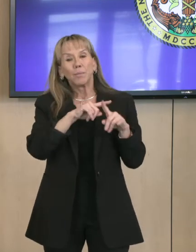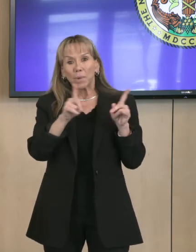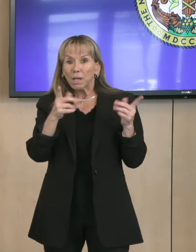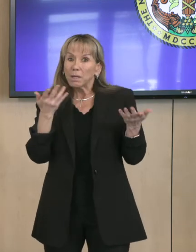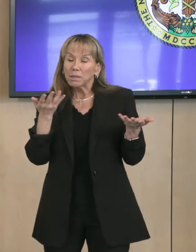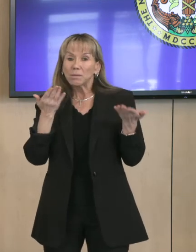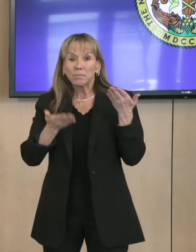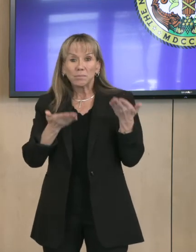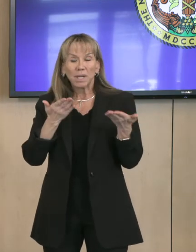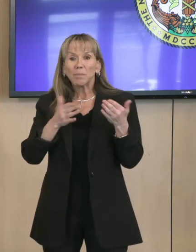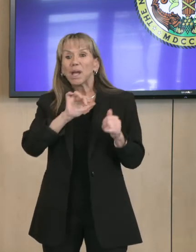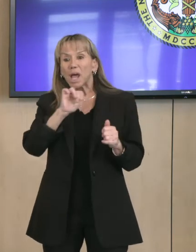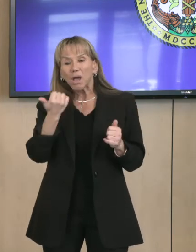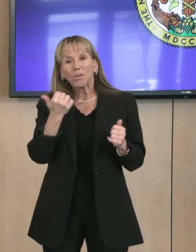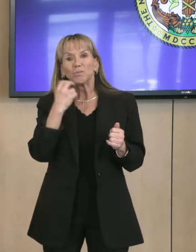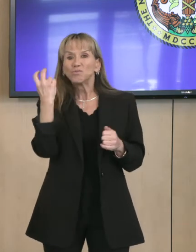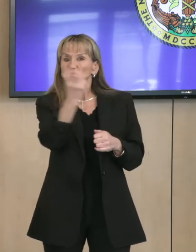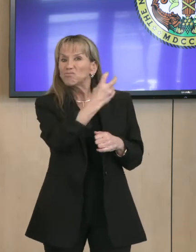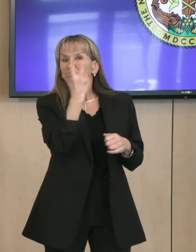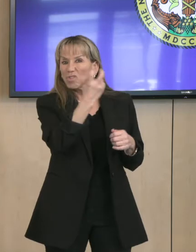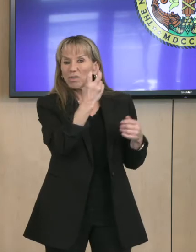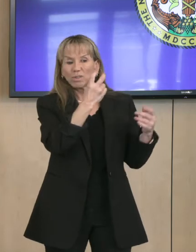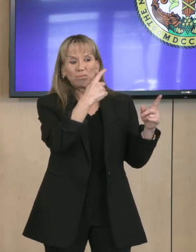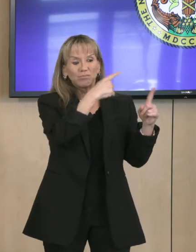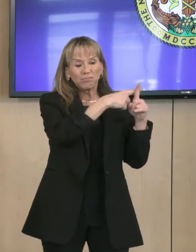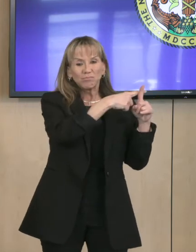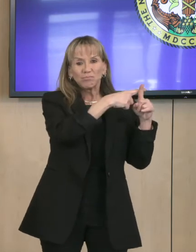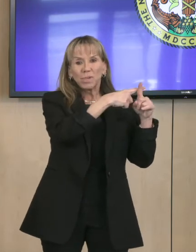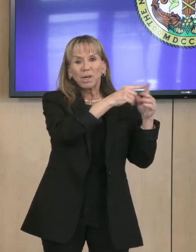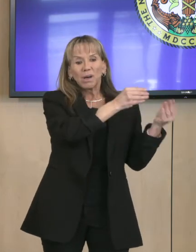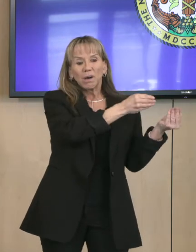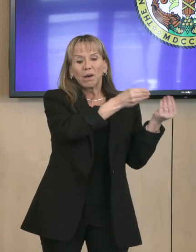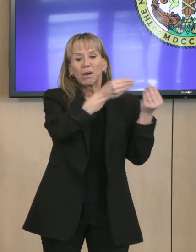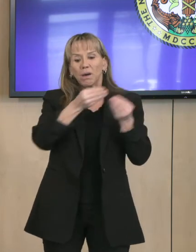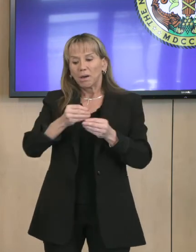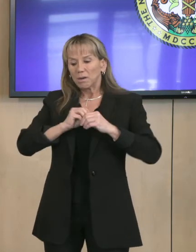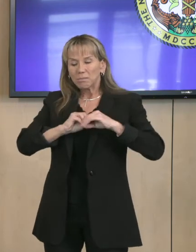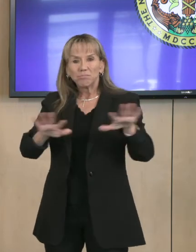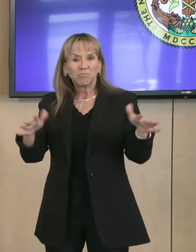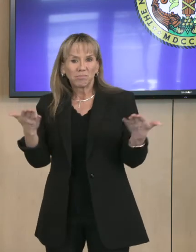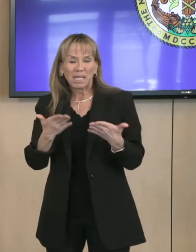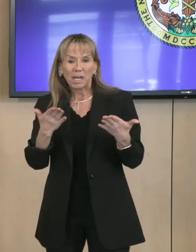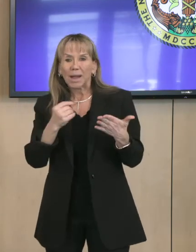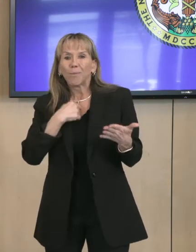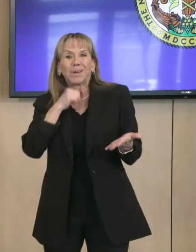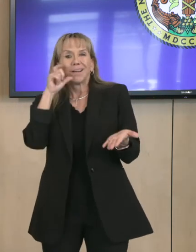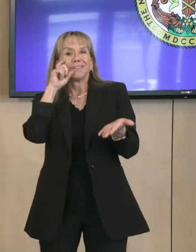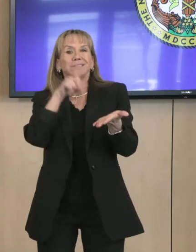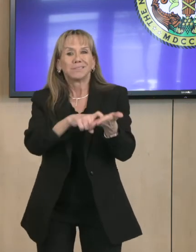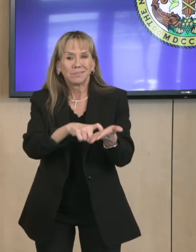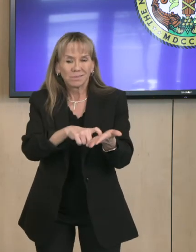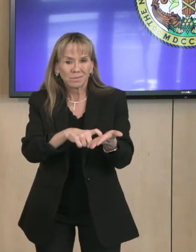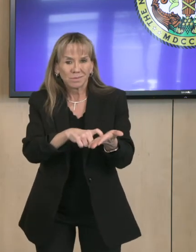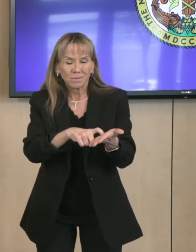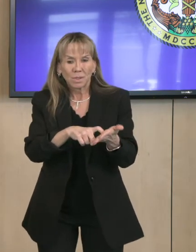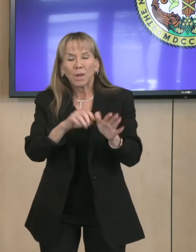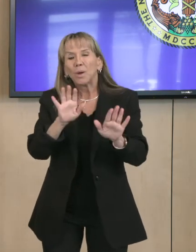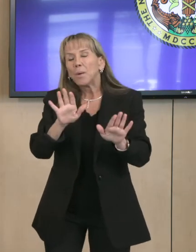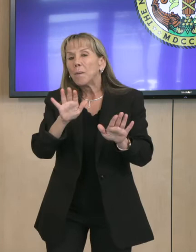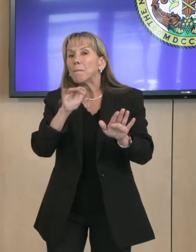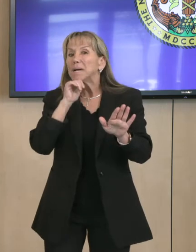been other travel-related cases that introduced the virus into the community and were undetected. I wouldn't use the